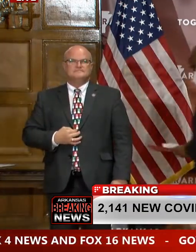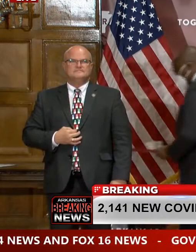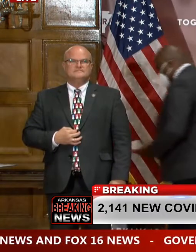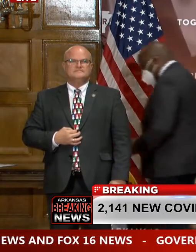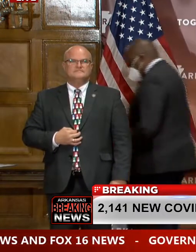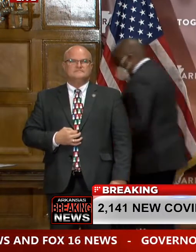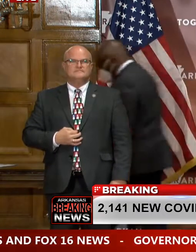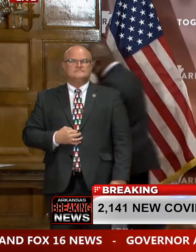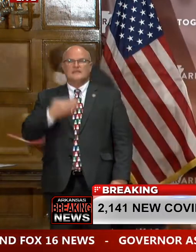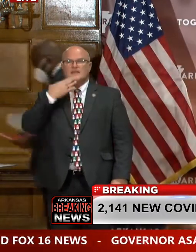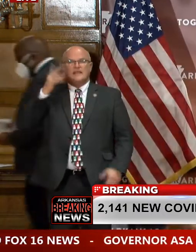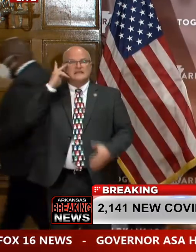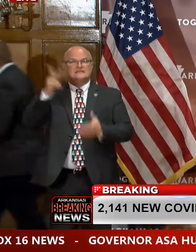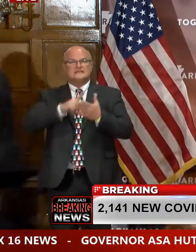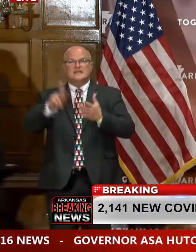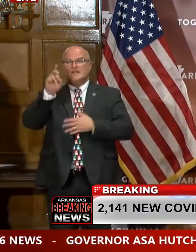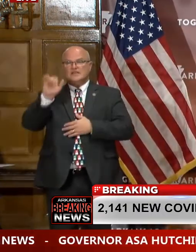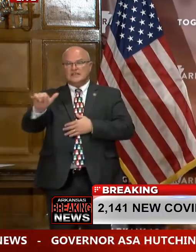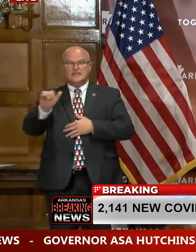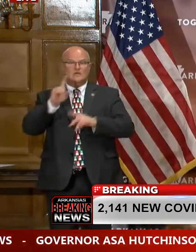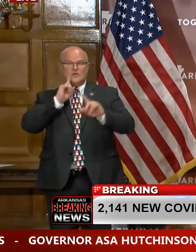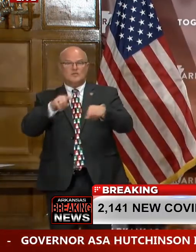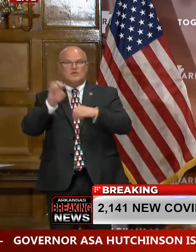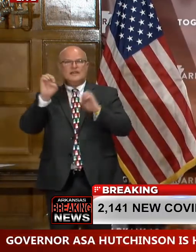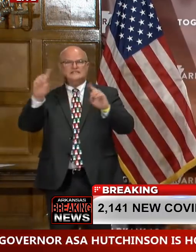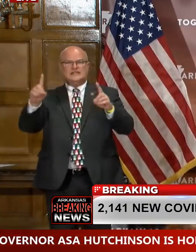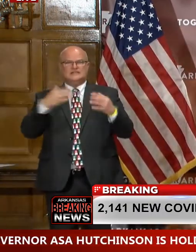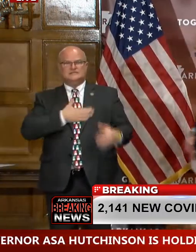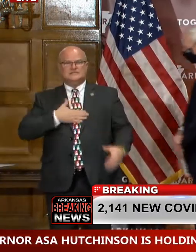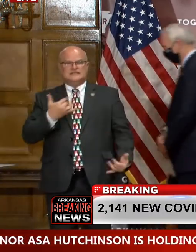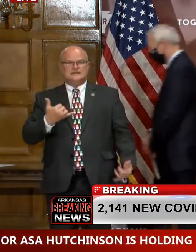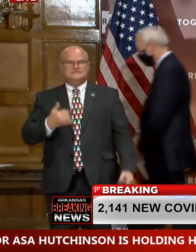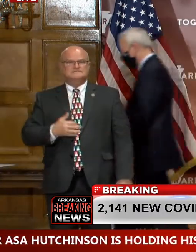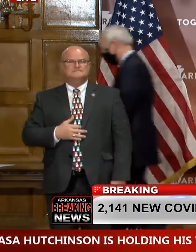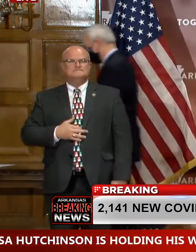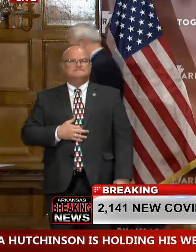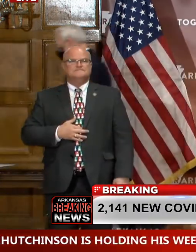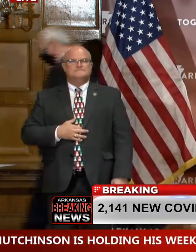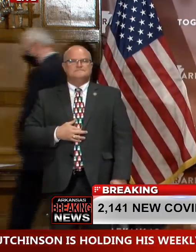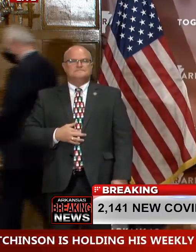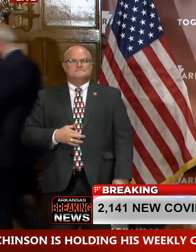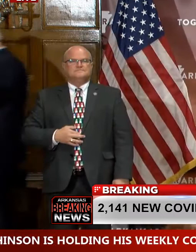Thank you. And Secretary Key, give us a report on education.